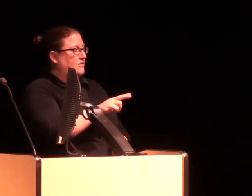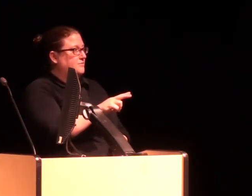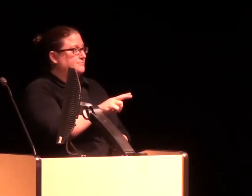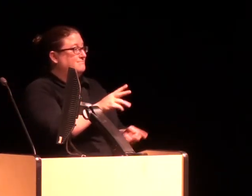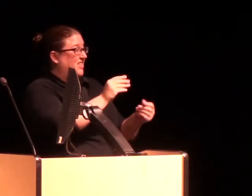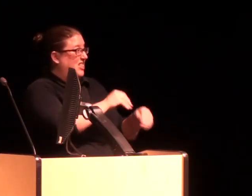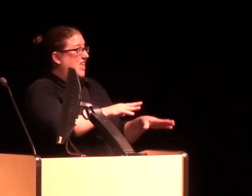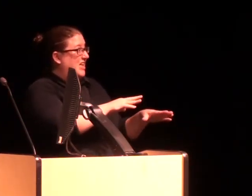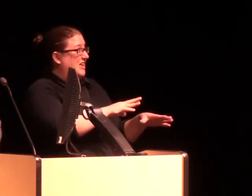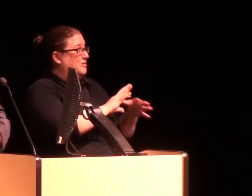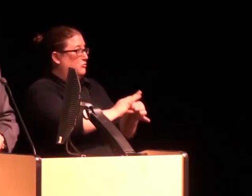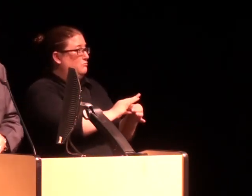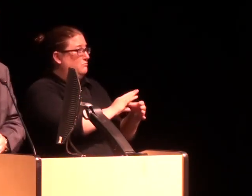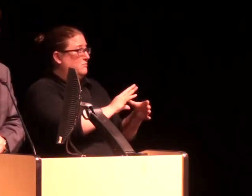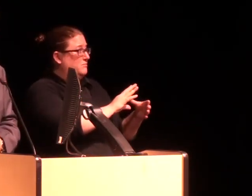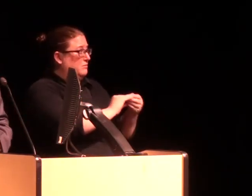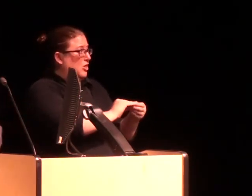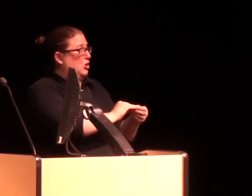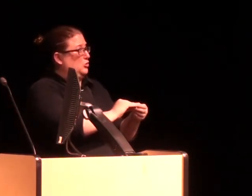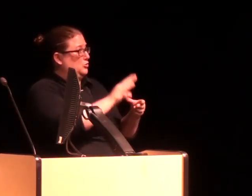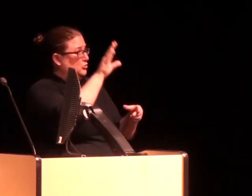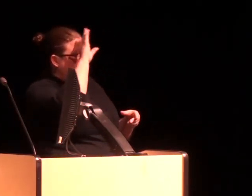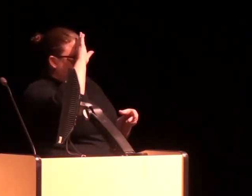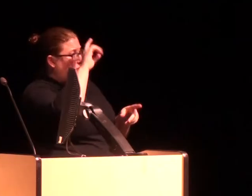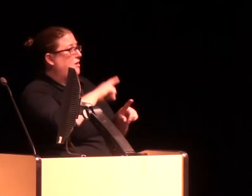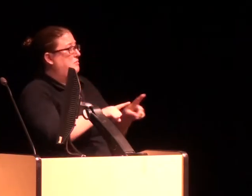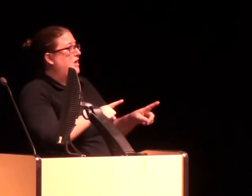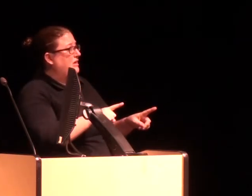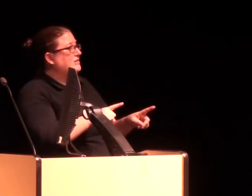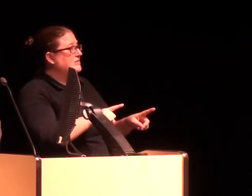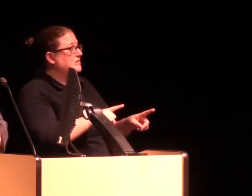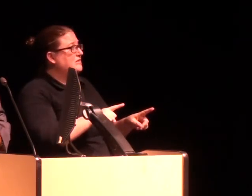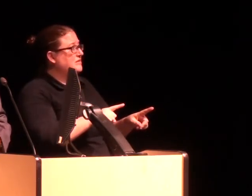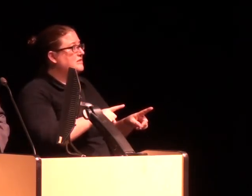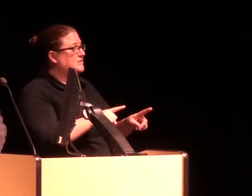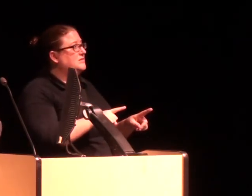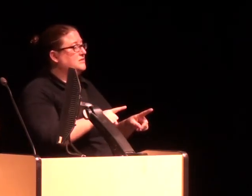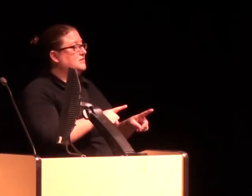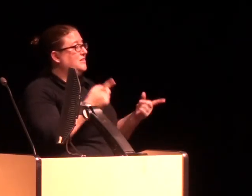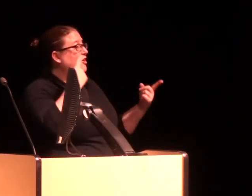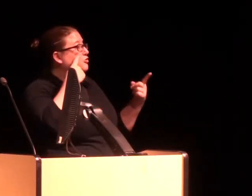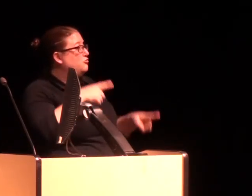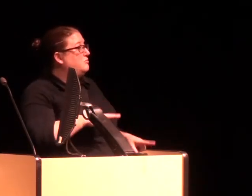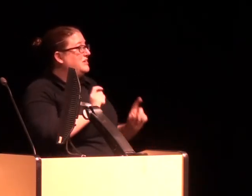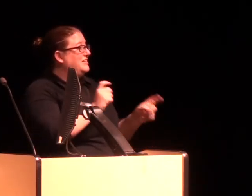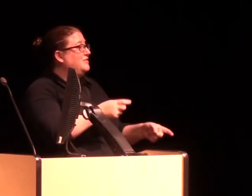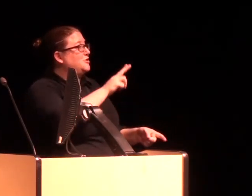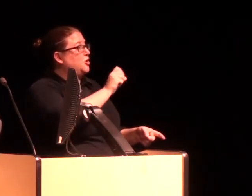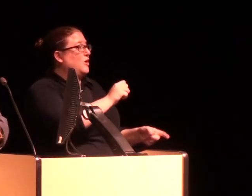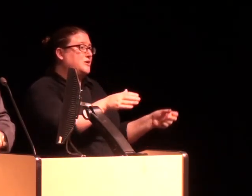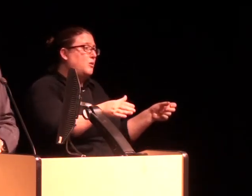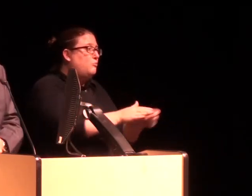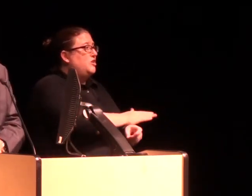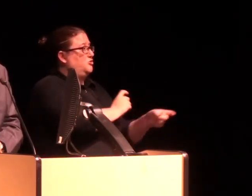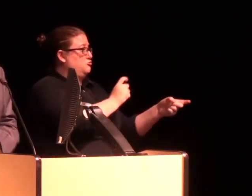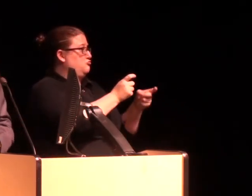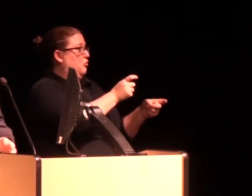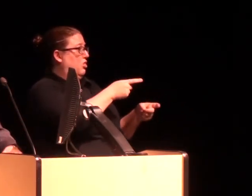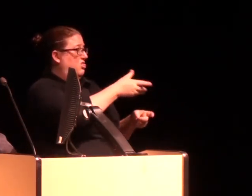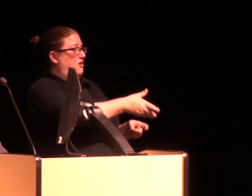The land belonged to Cuba, but the original agreement, known as the Platt Amendment, gave the United States complete jurisdiction and control over the